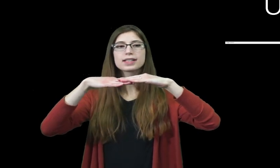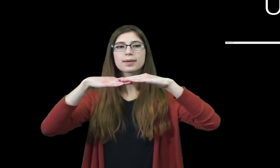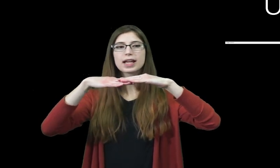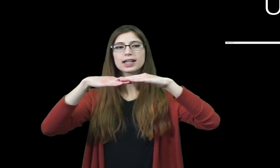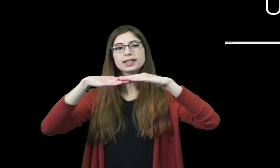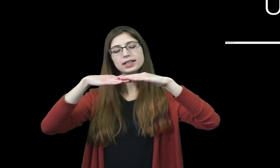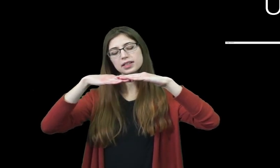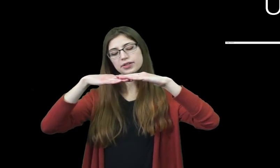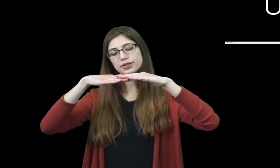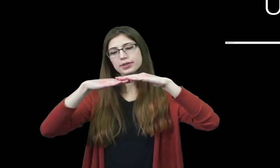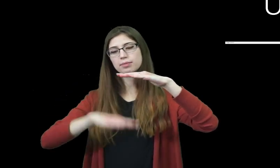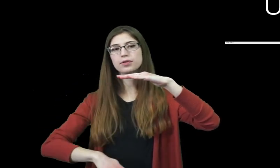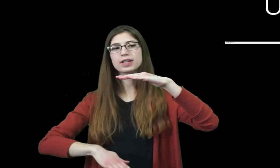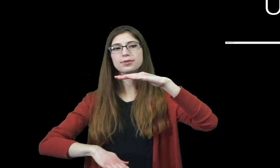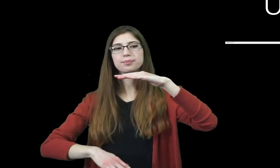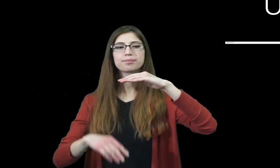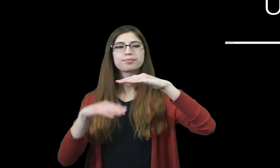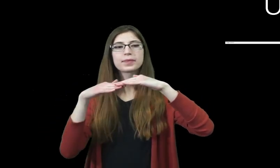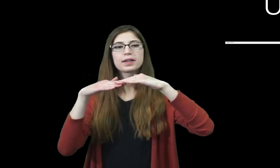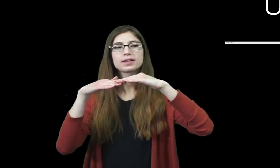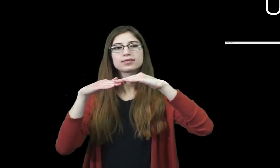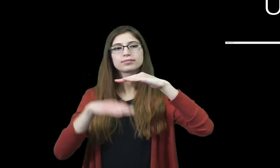non-dominant hand, and then it's just going to move down.